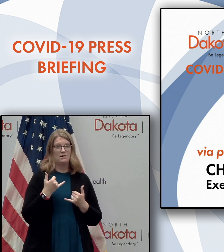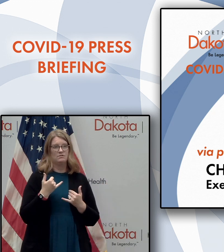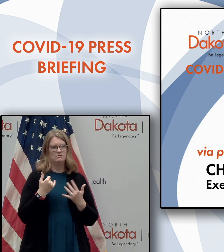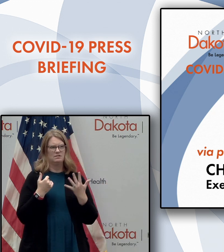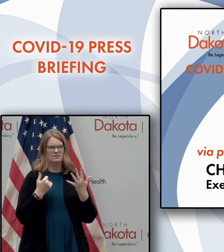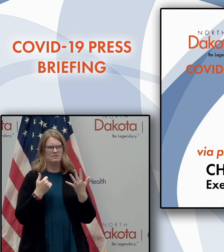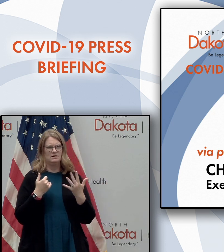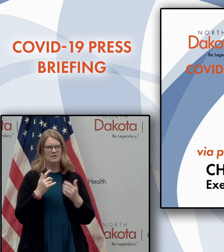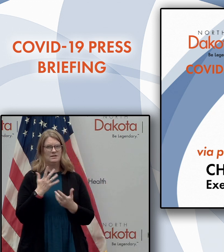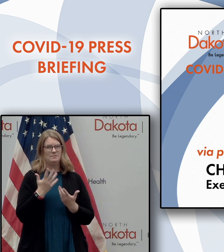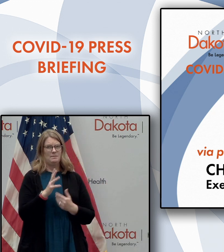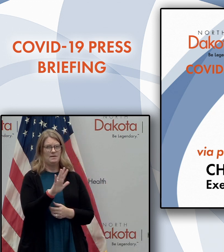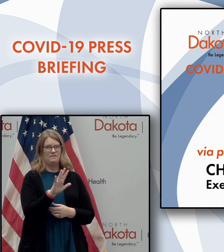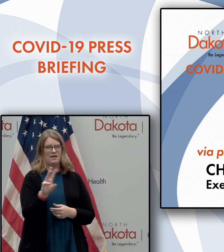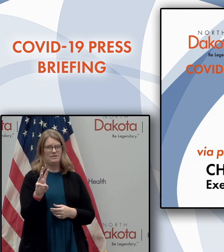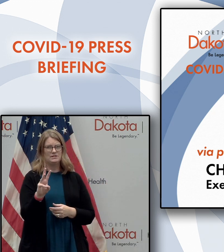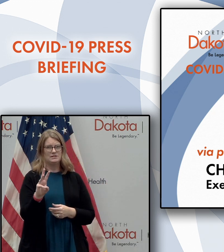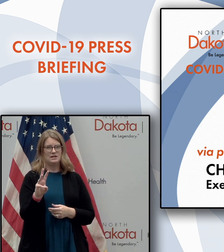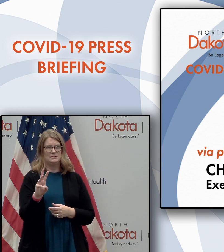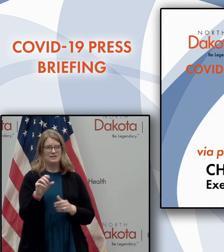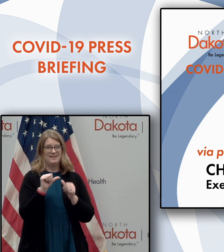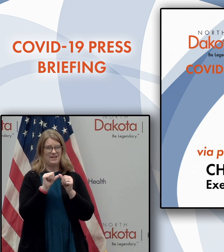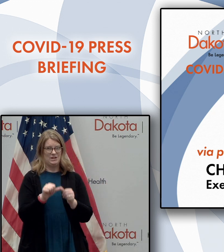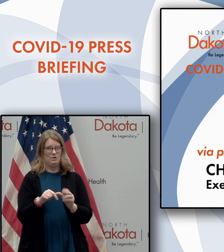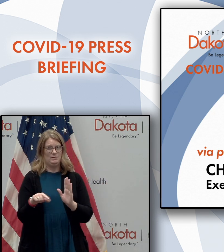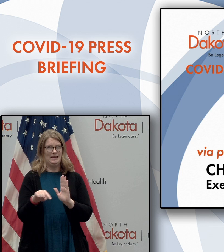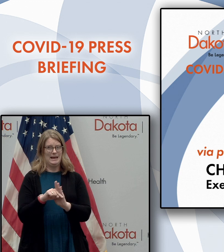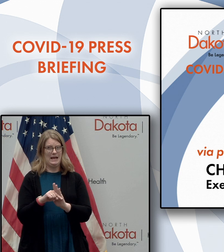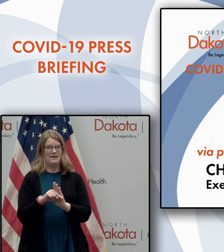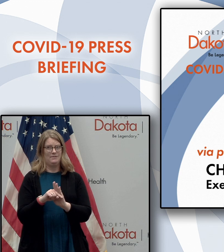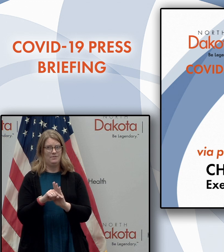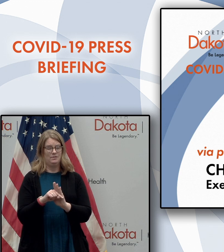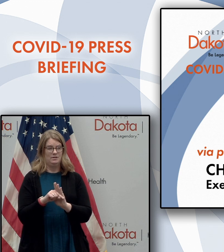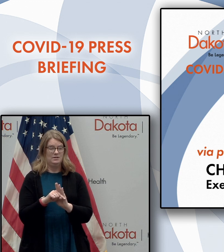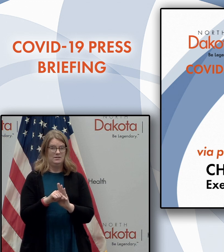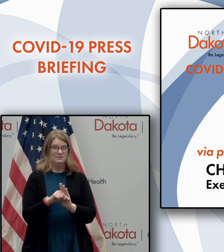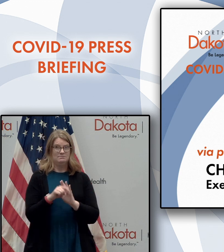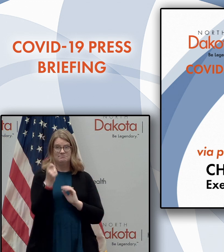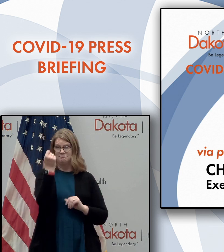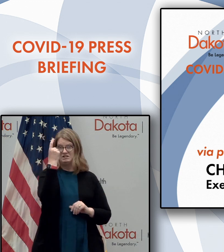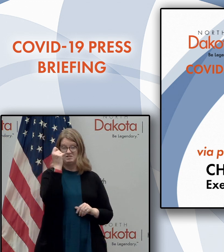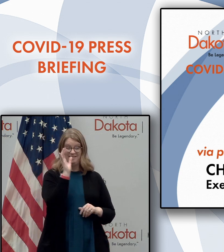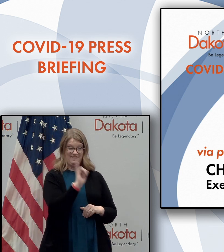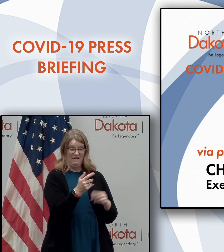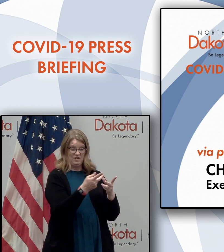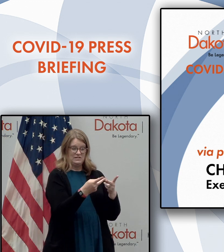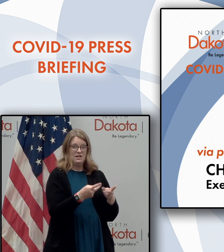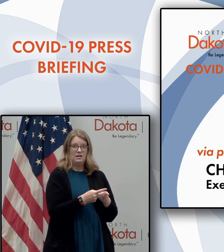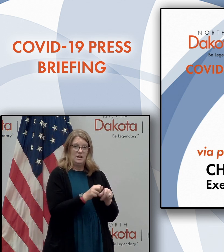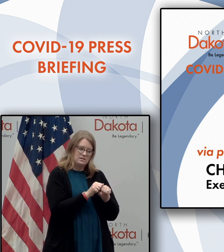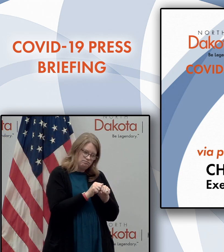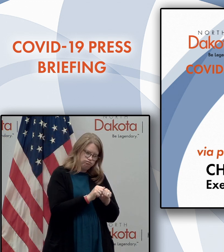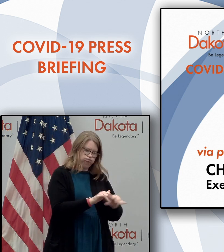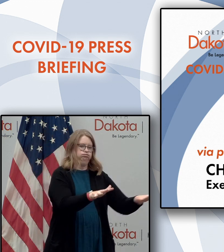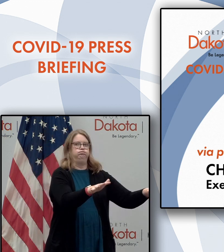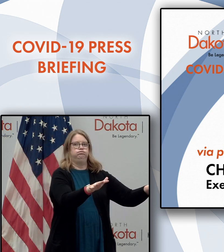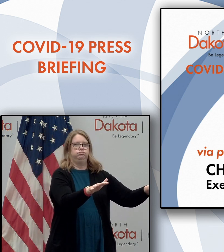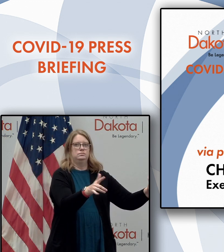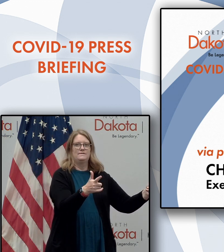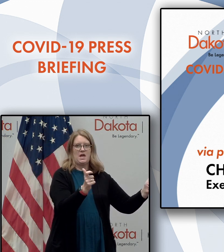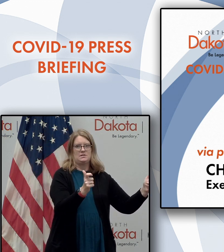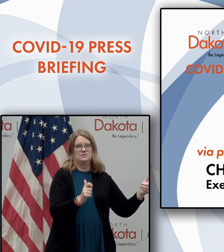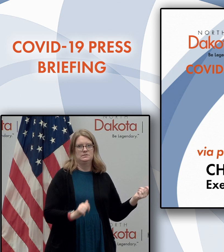5 or 6 have remained negative. So it has pretty much spread through the entire facility quite